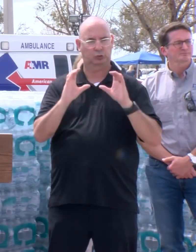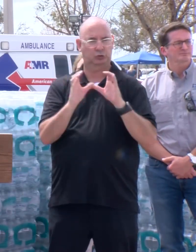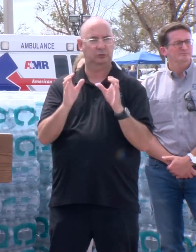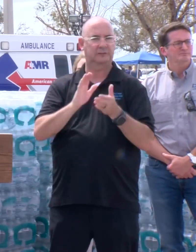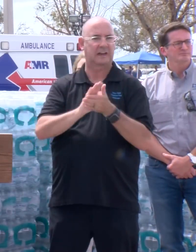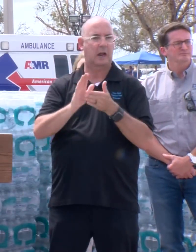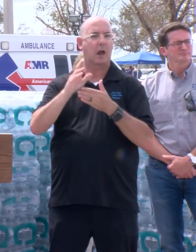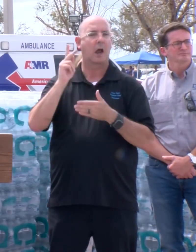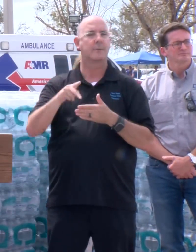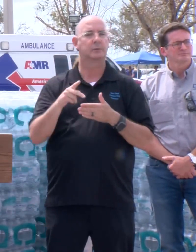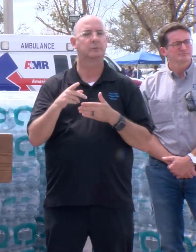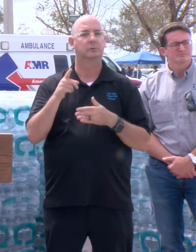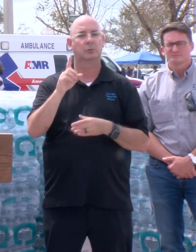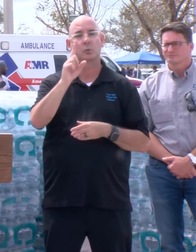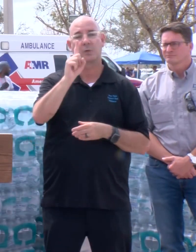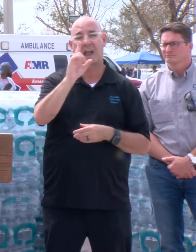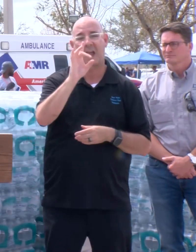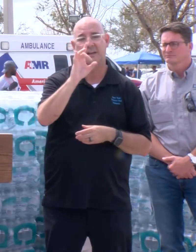at